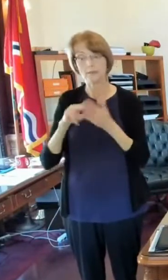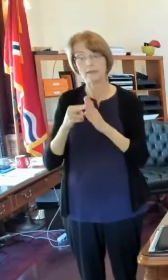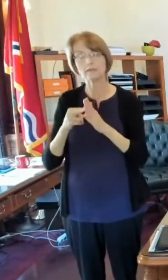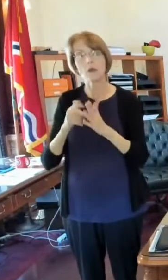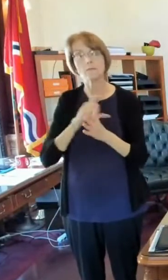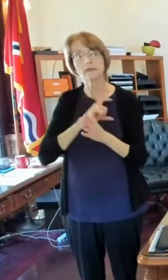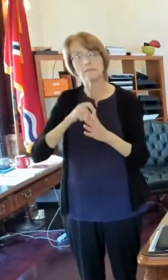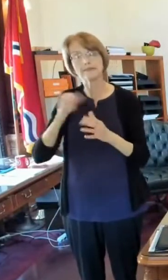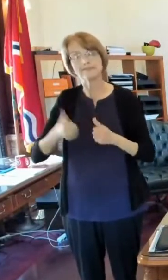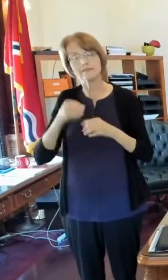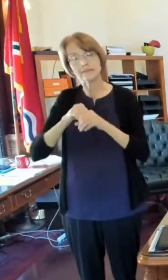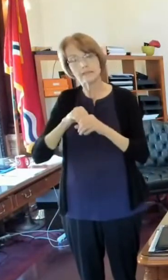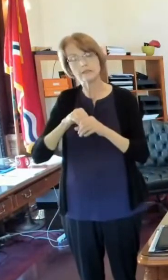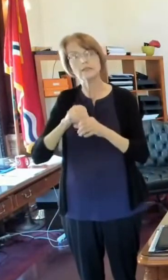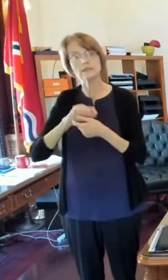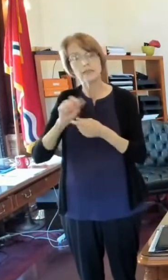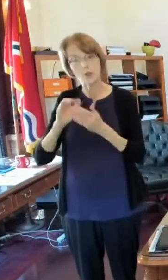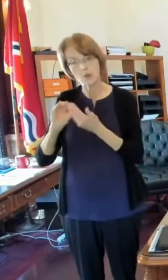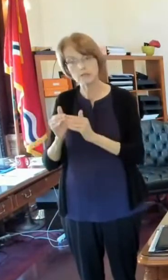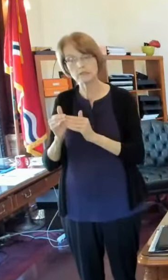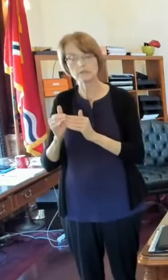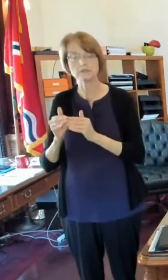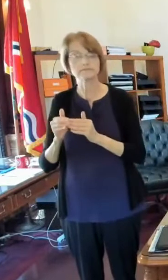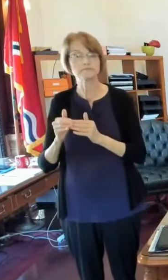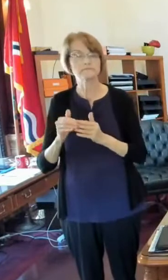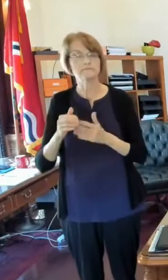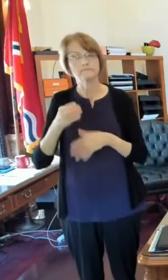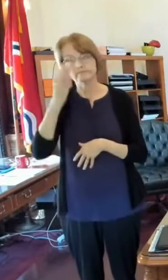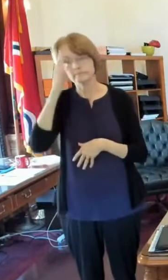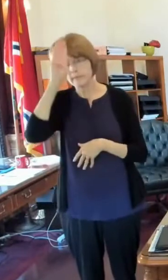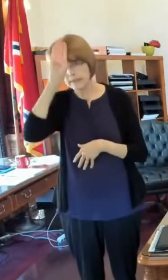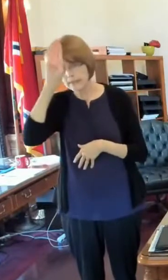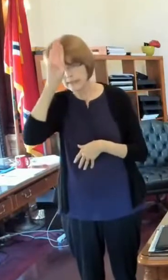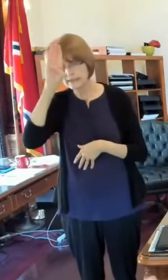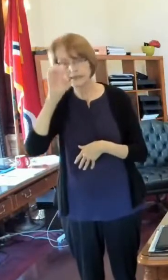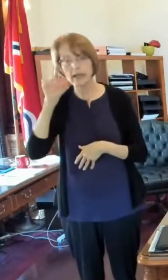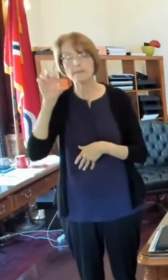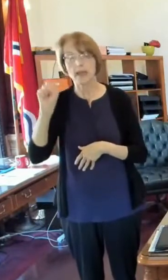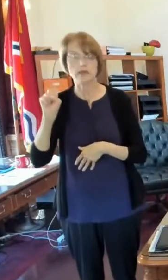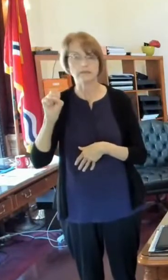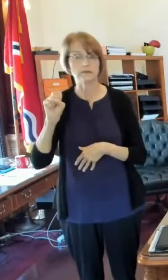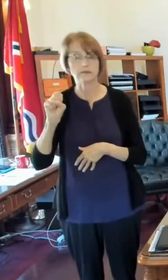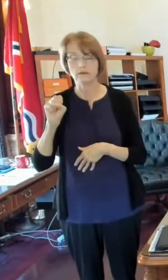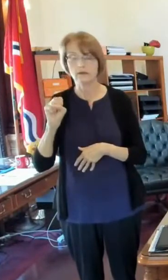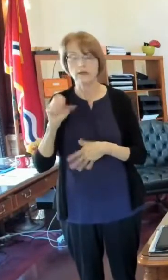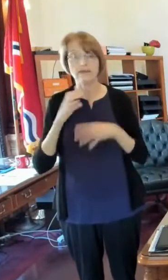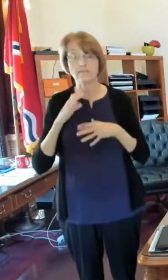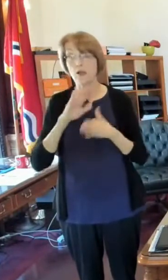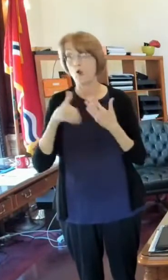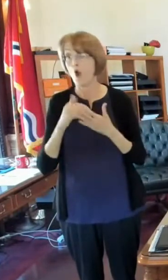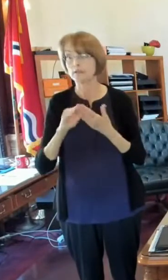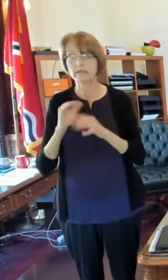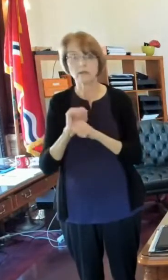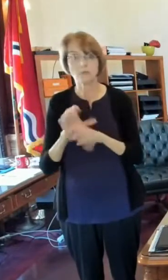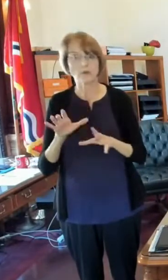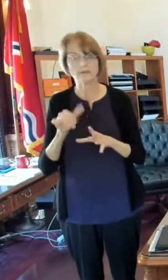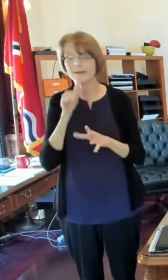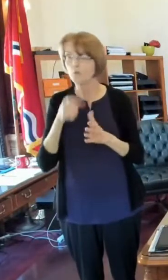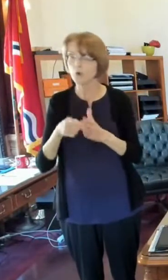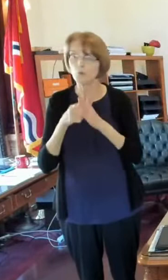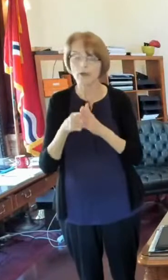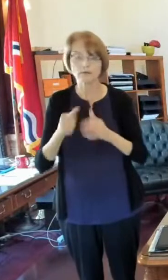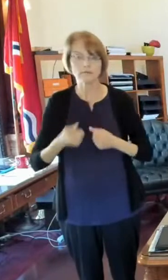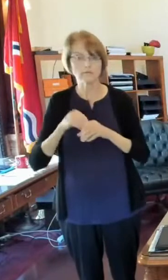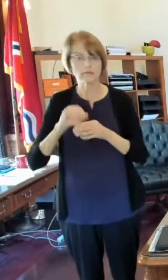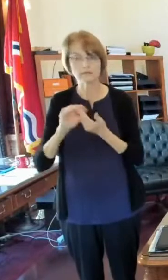requirement for public safety, police, fire, EMS officers. Frankly, it'd be fine with me for all city employees. Right now,